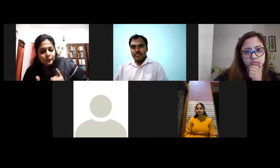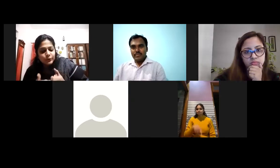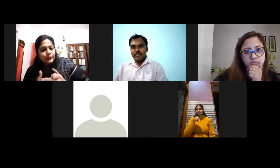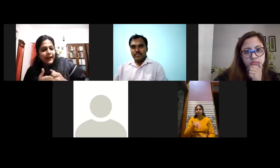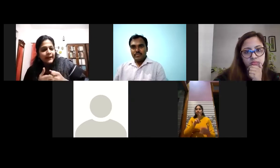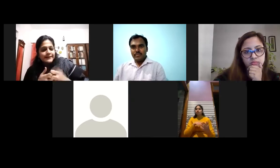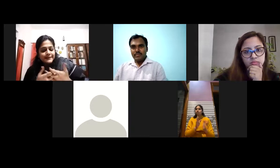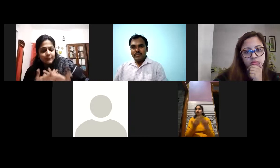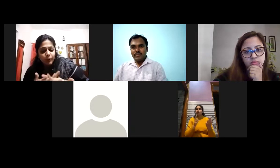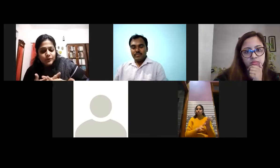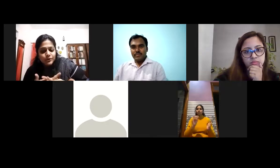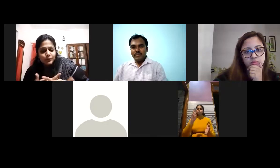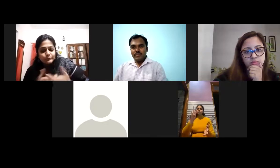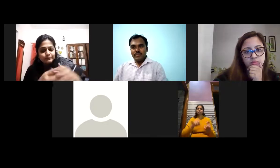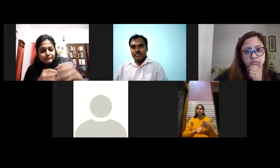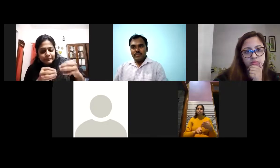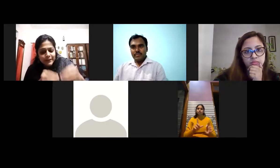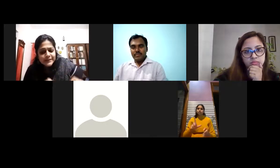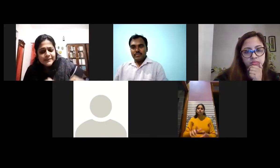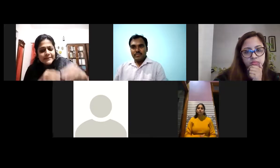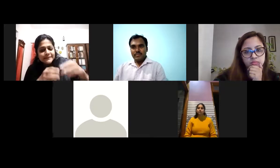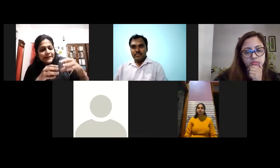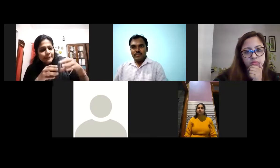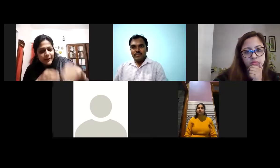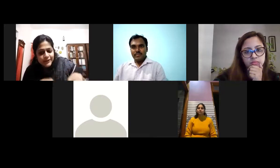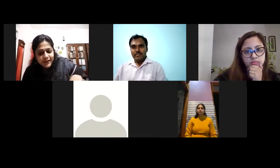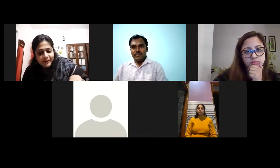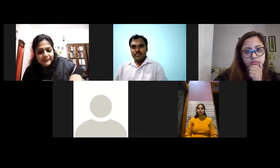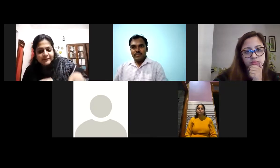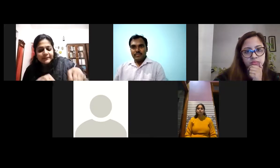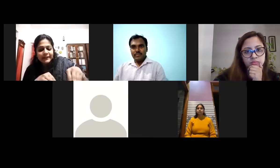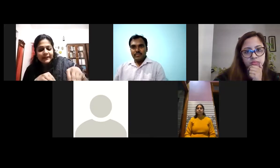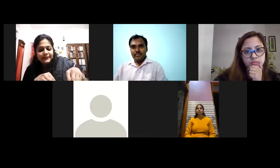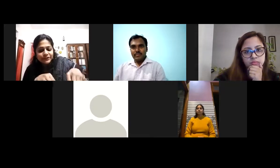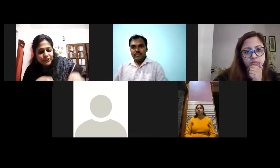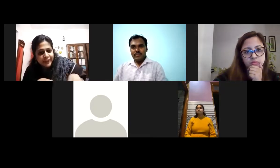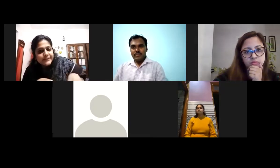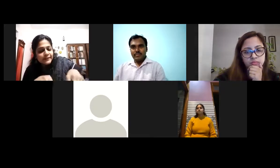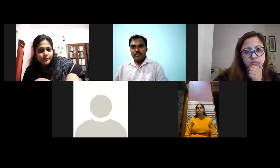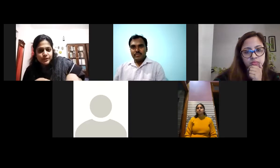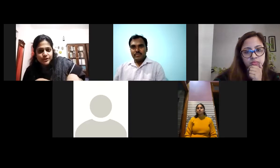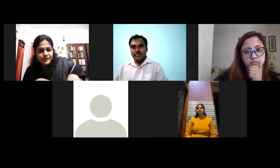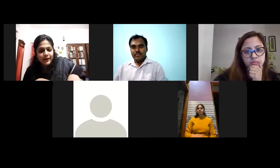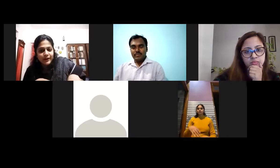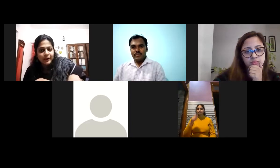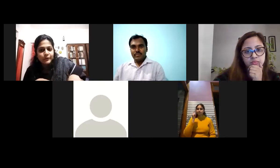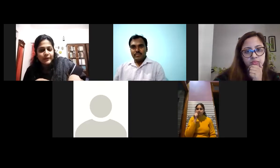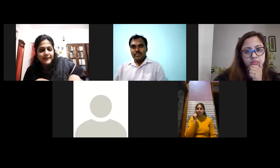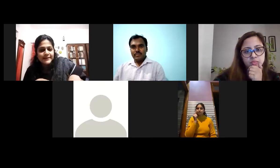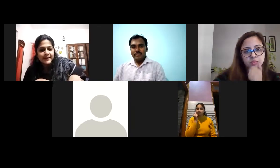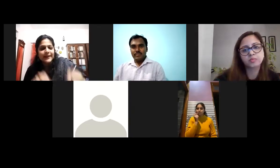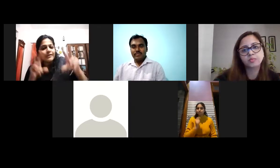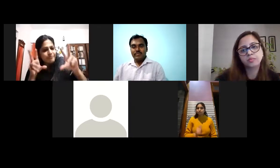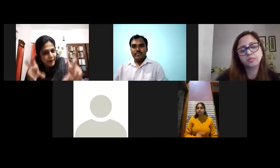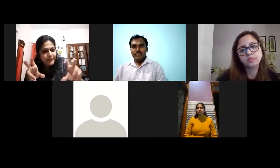also looked at as a response to certain patriarchal gender positions around,